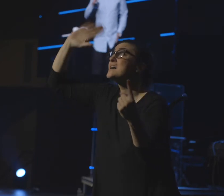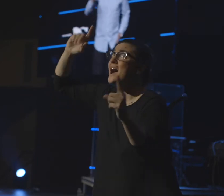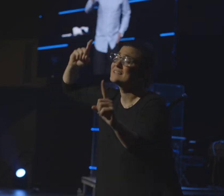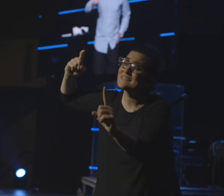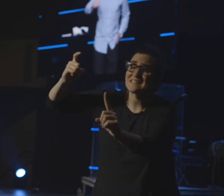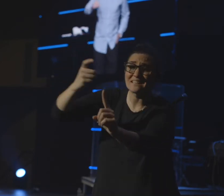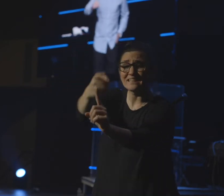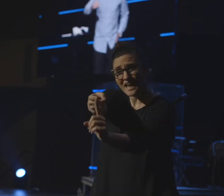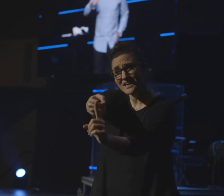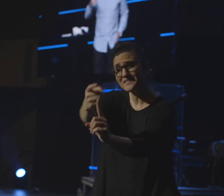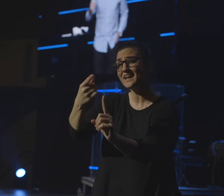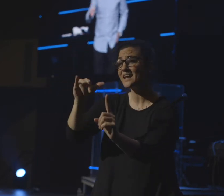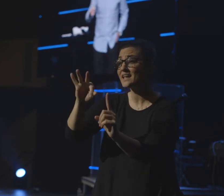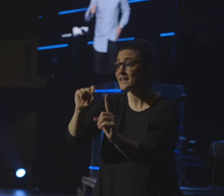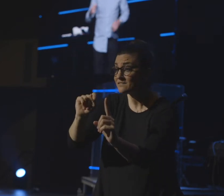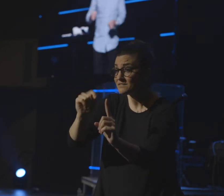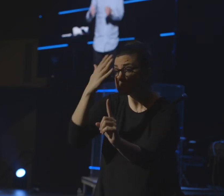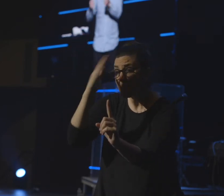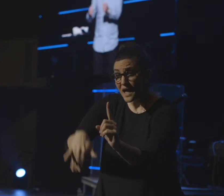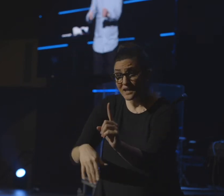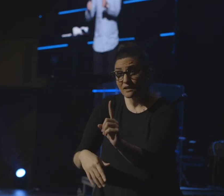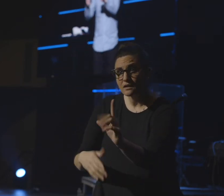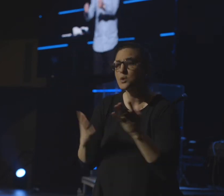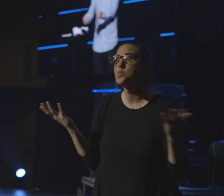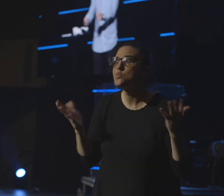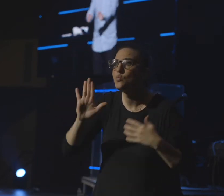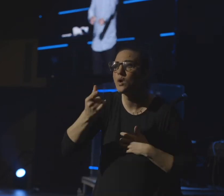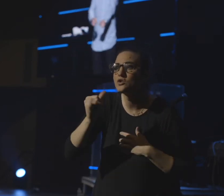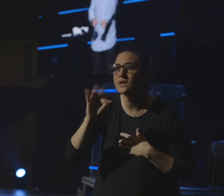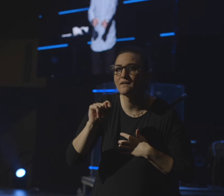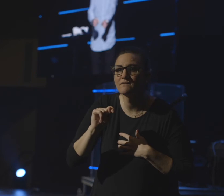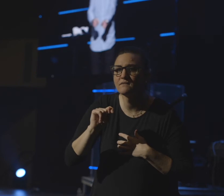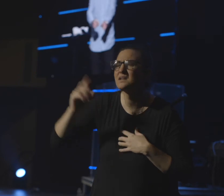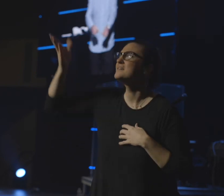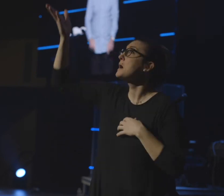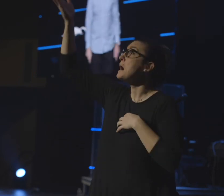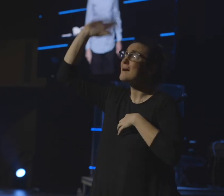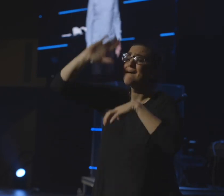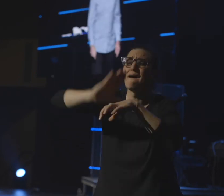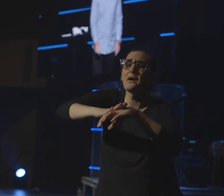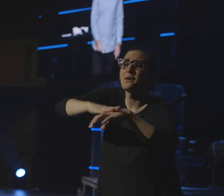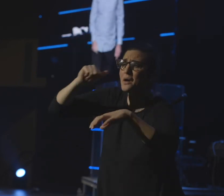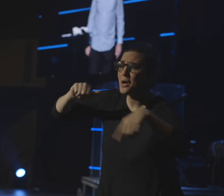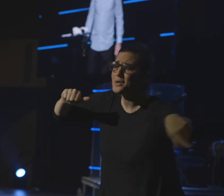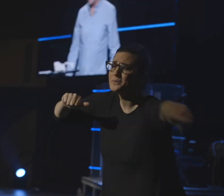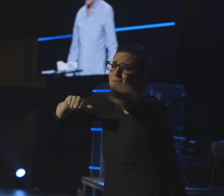that you've been called according to God's purpose for your life?